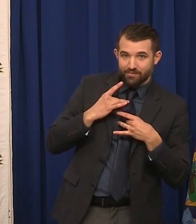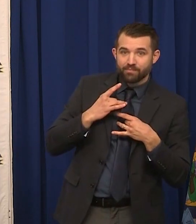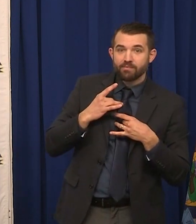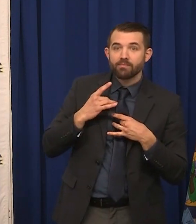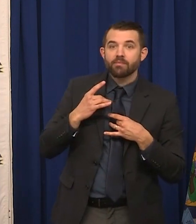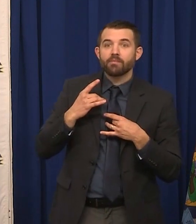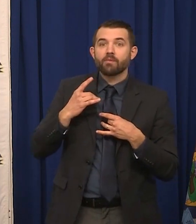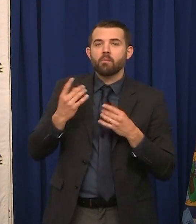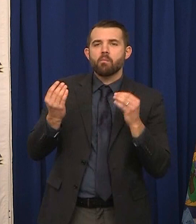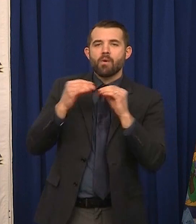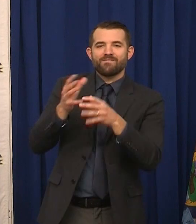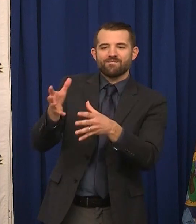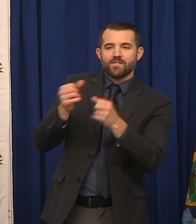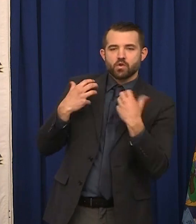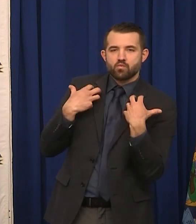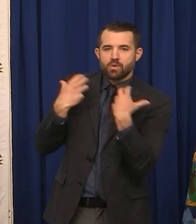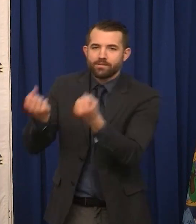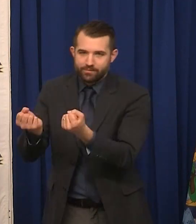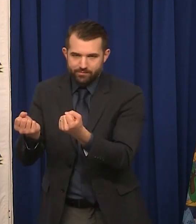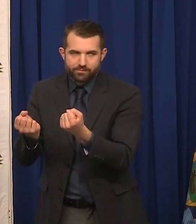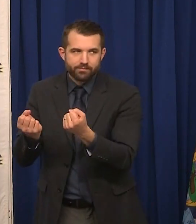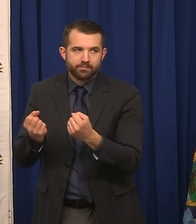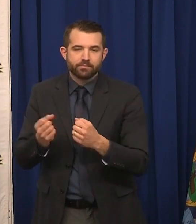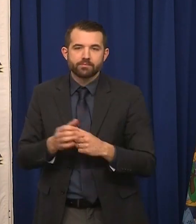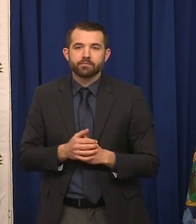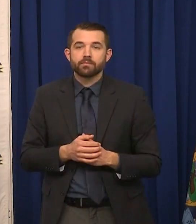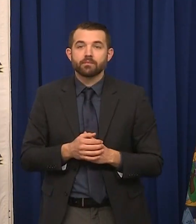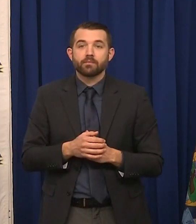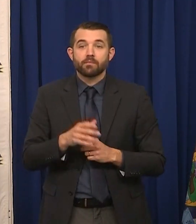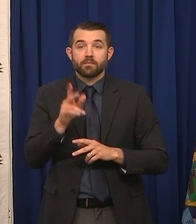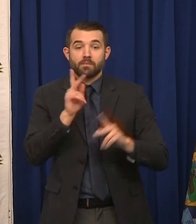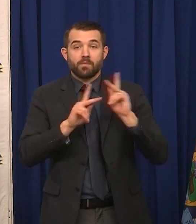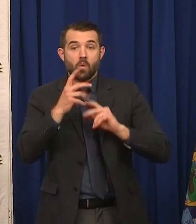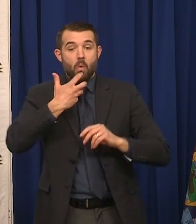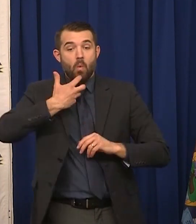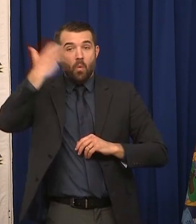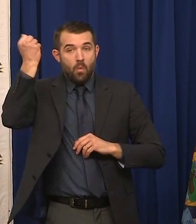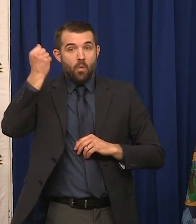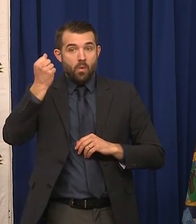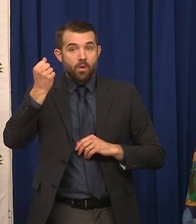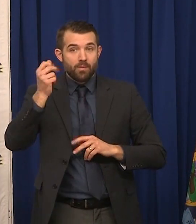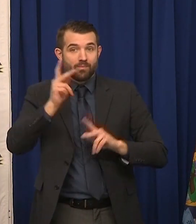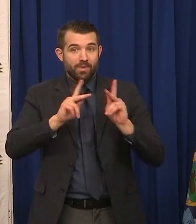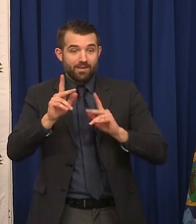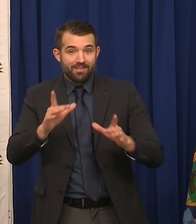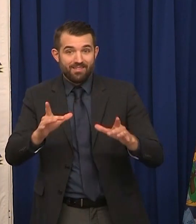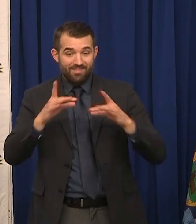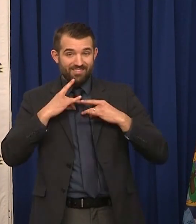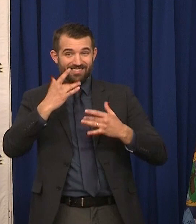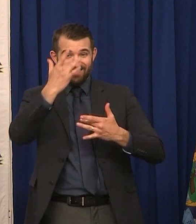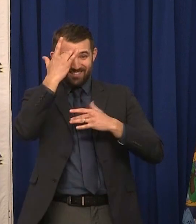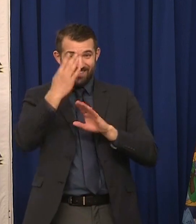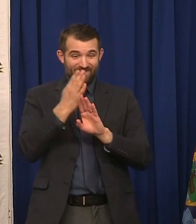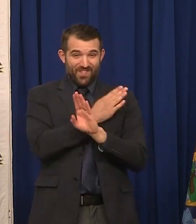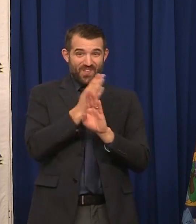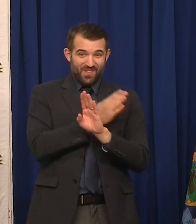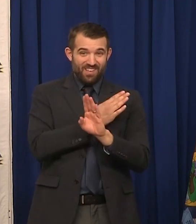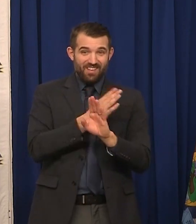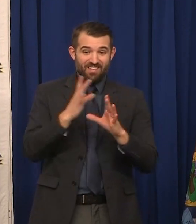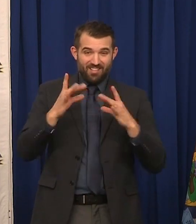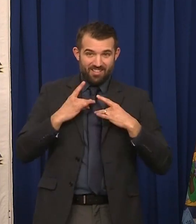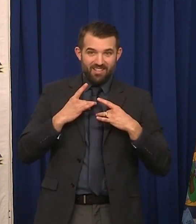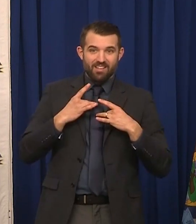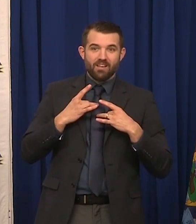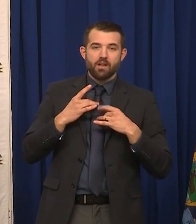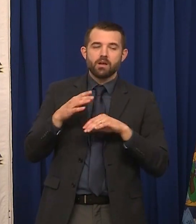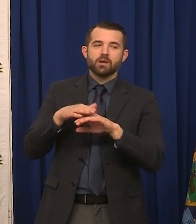fastest. Folks who are older, those who do have chronic medical conditions are coming out of recovery slower. One of the